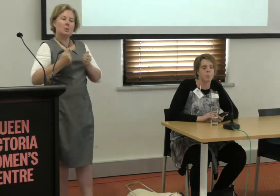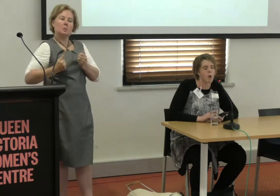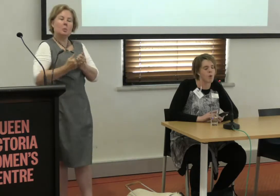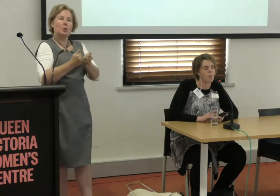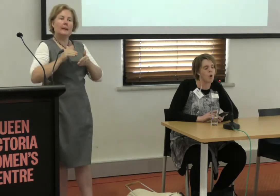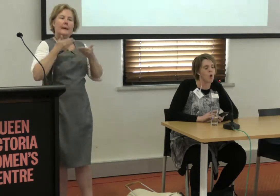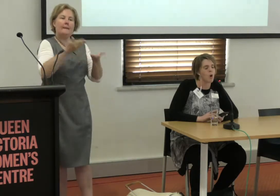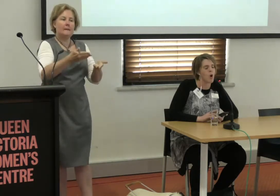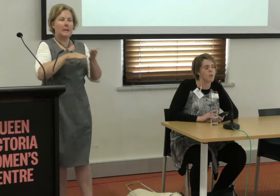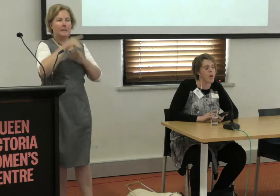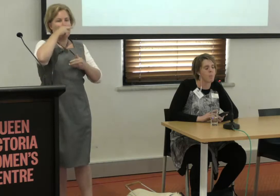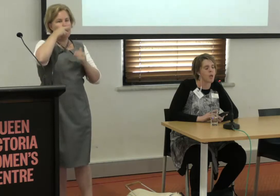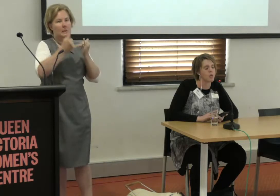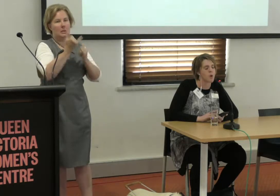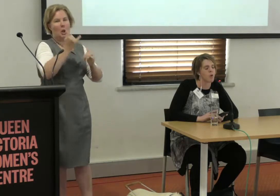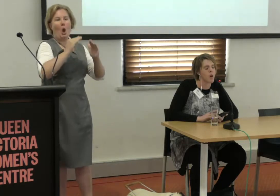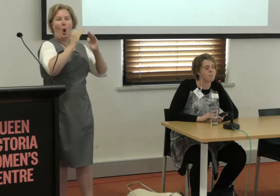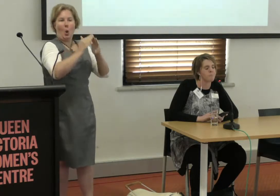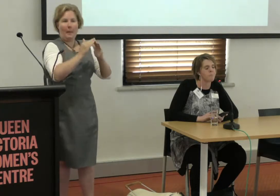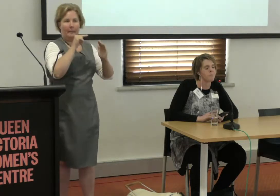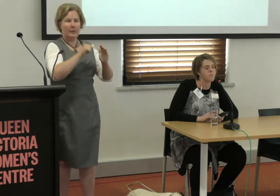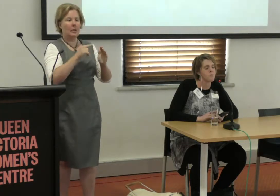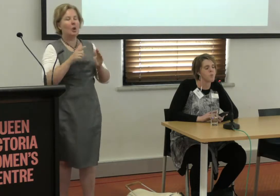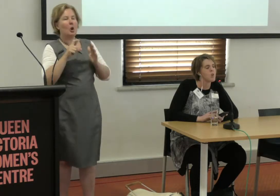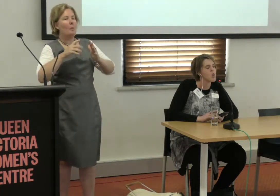Support Program or the Home Care Package Program.